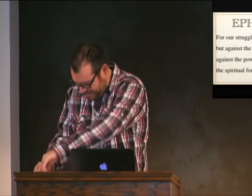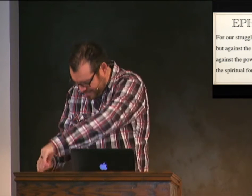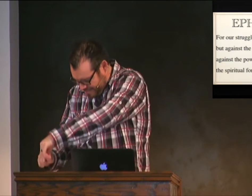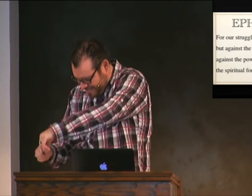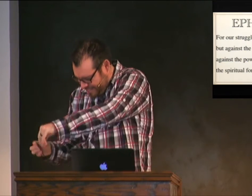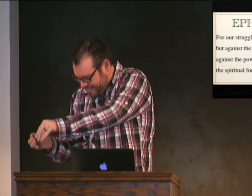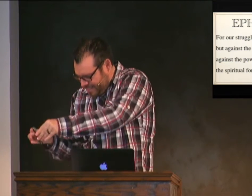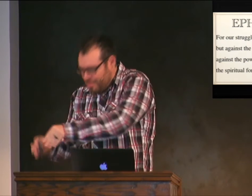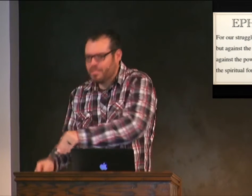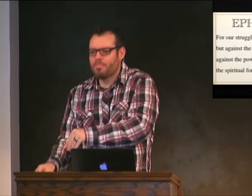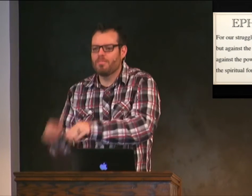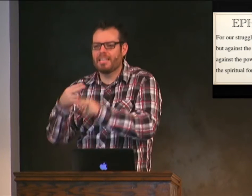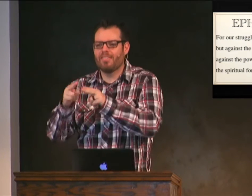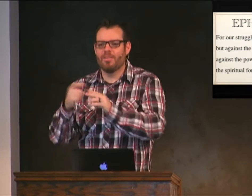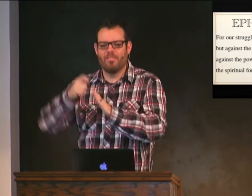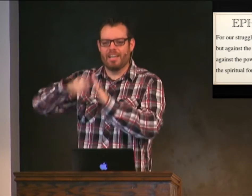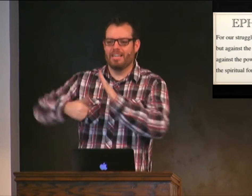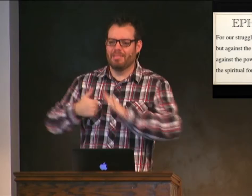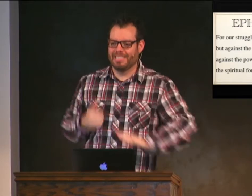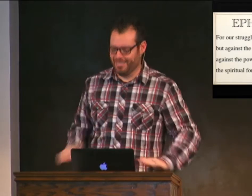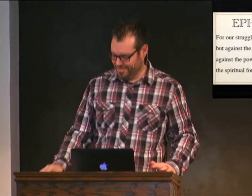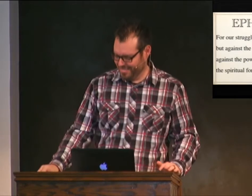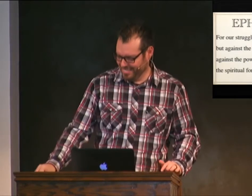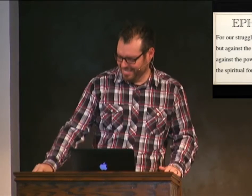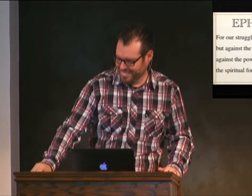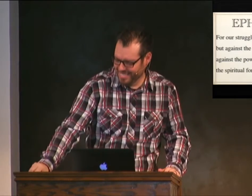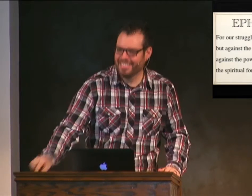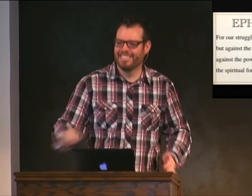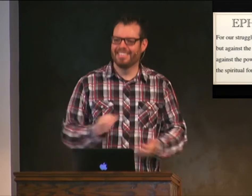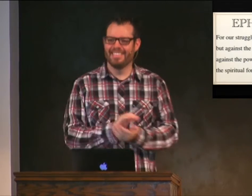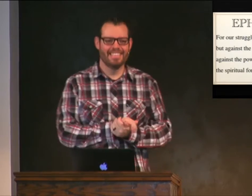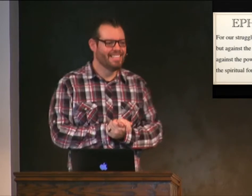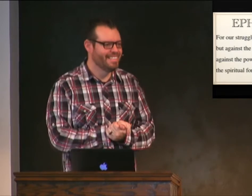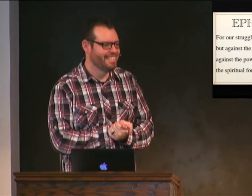I'm going to put my knife away before I cut myself.